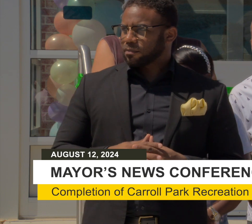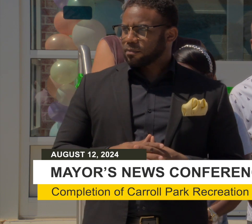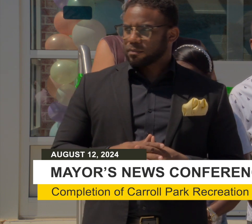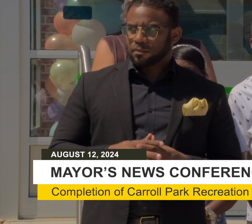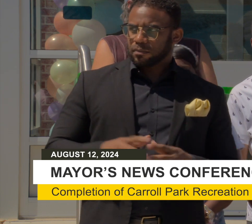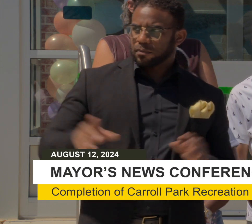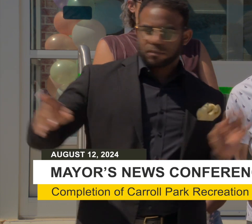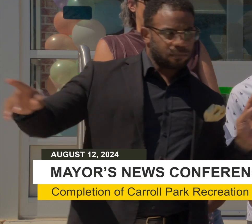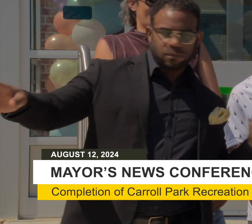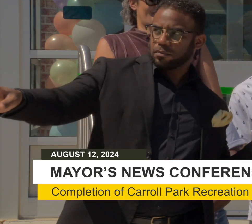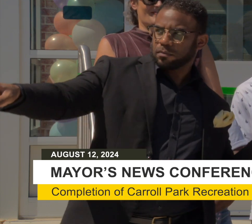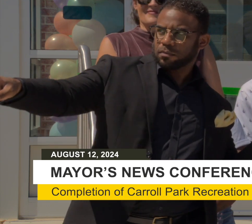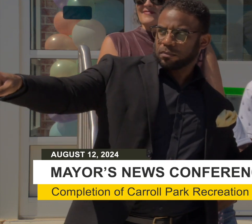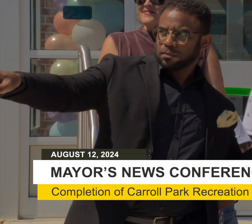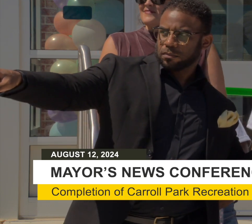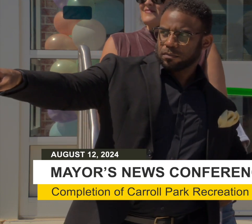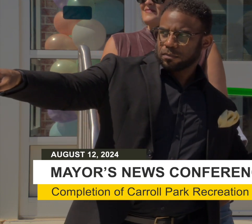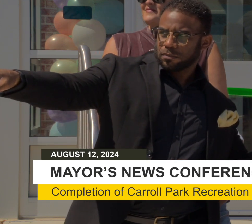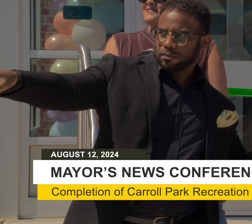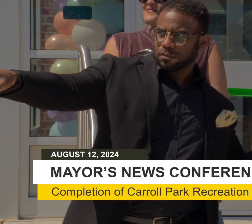All right, that's how we like it. Let's go.